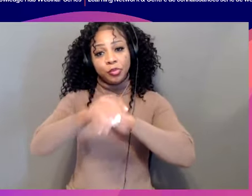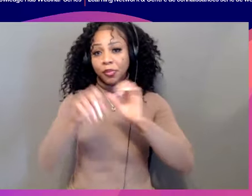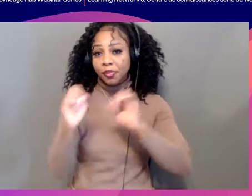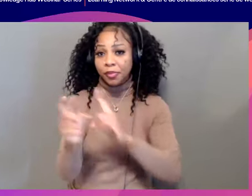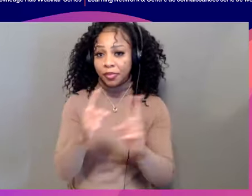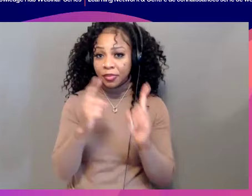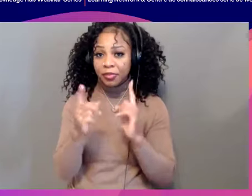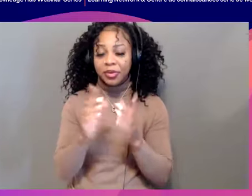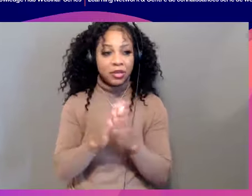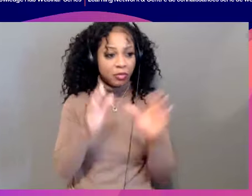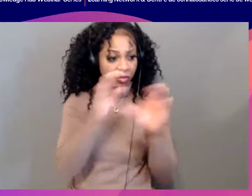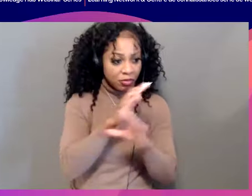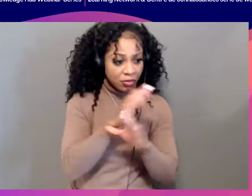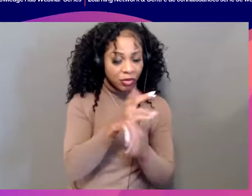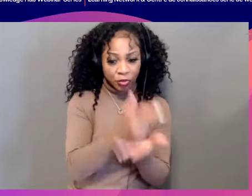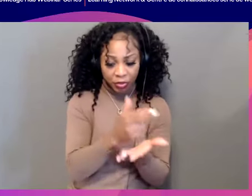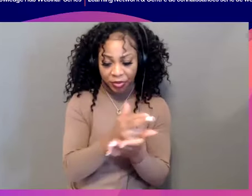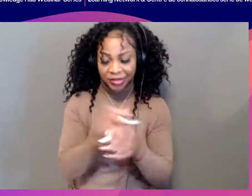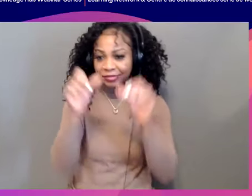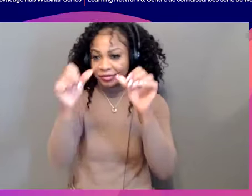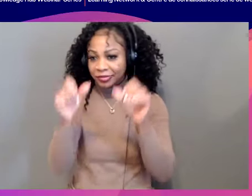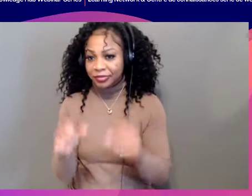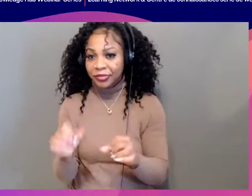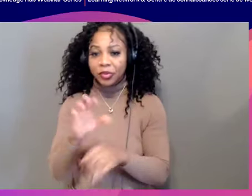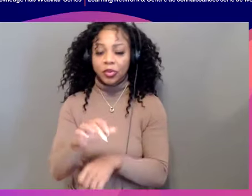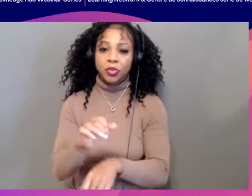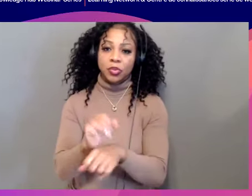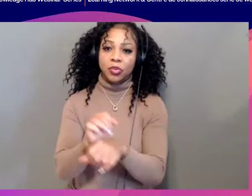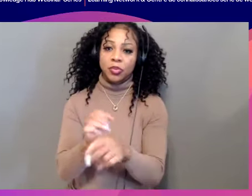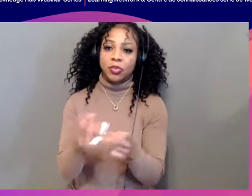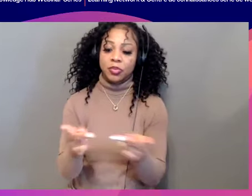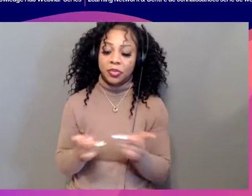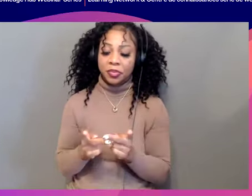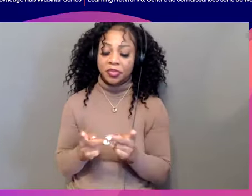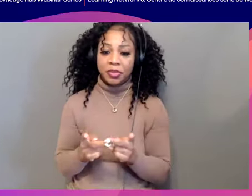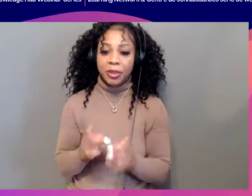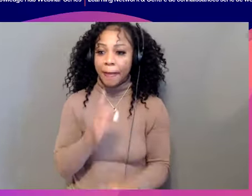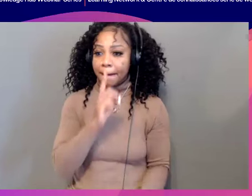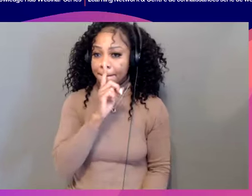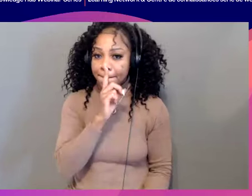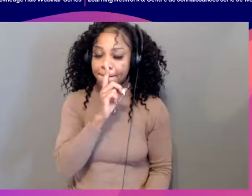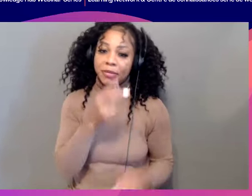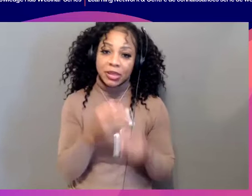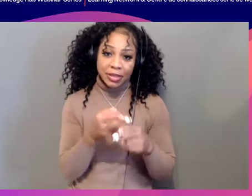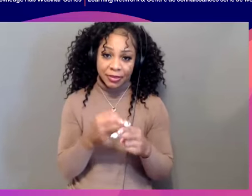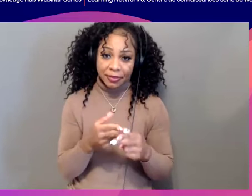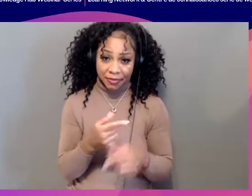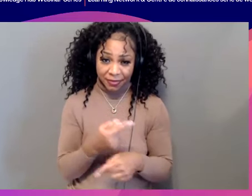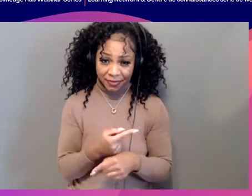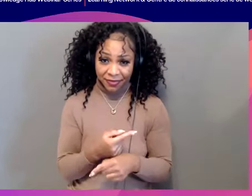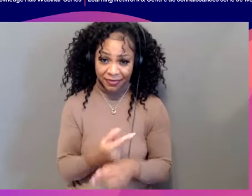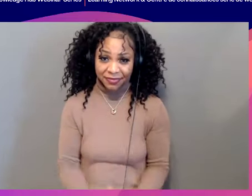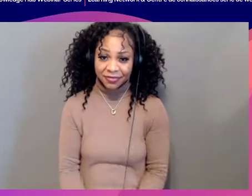can look for resources that we can put available around the workplace um, without naming people, right?